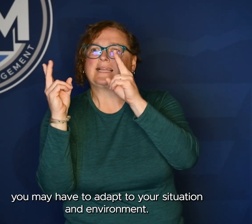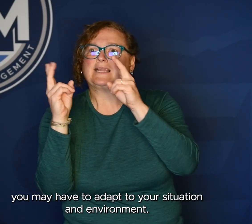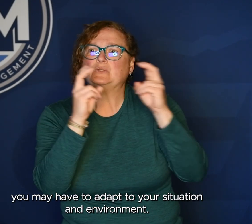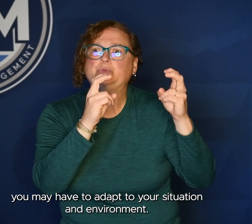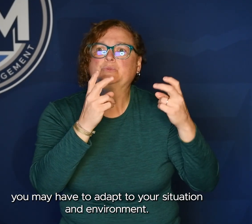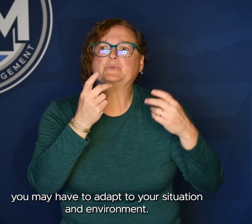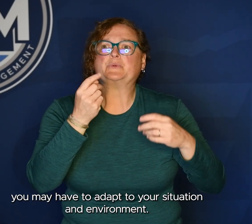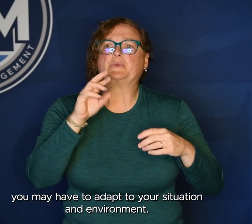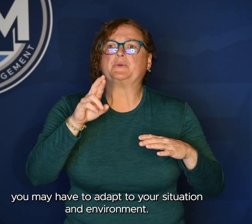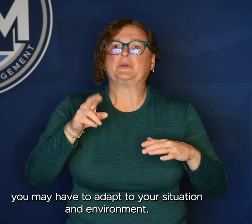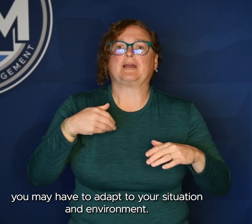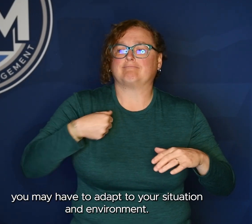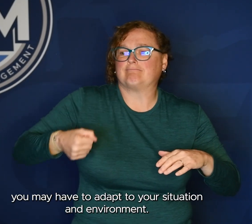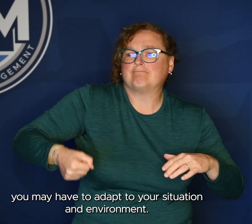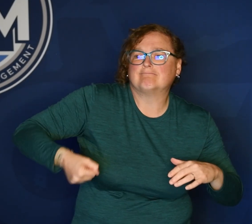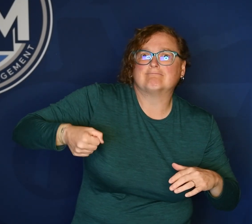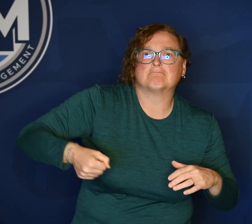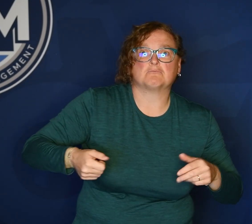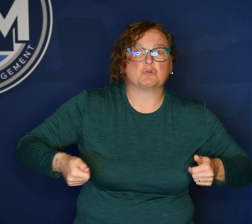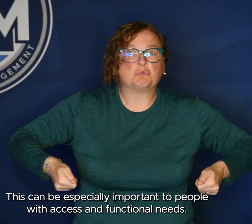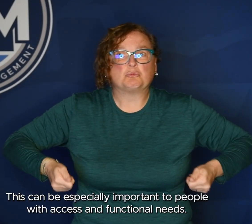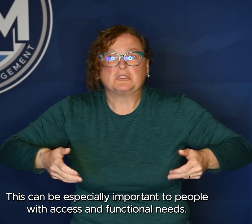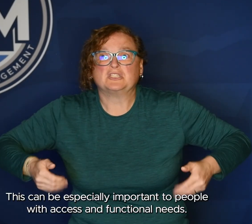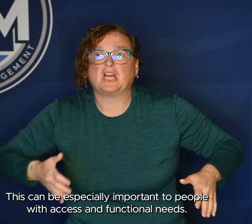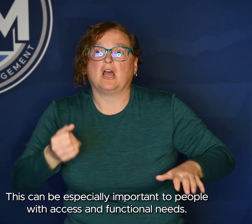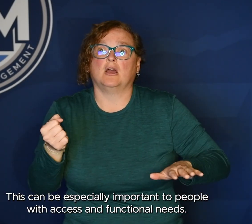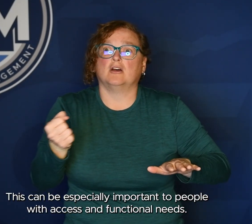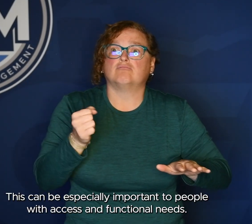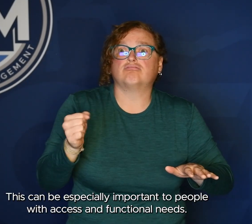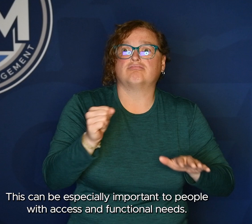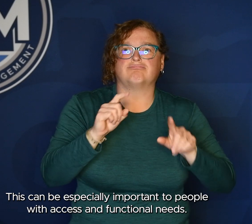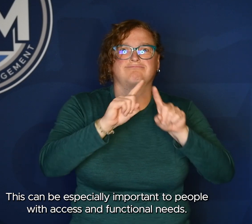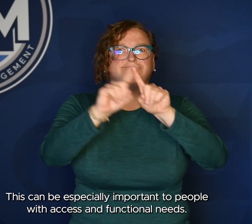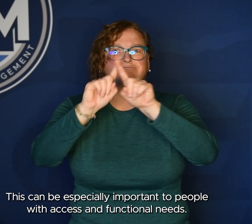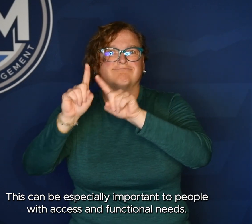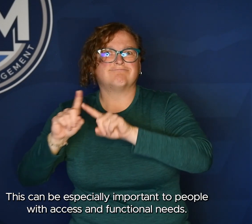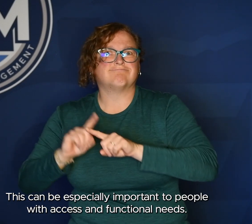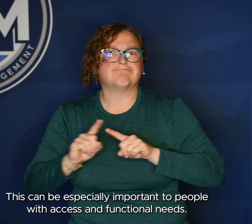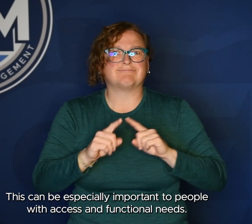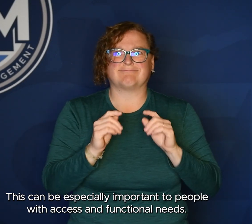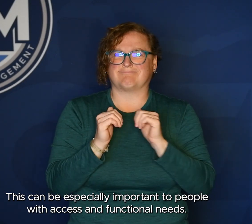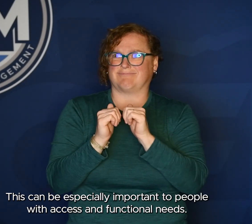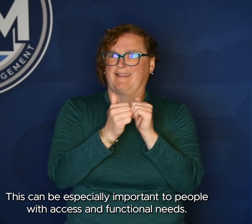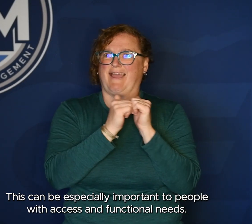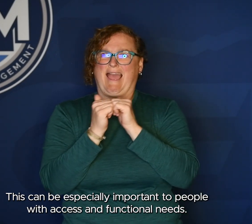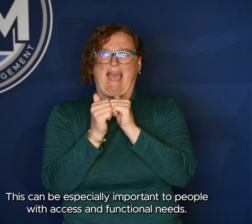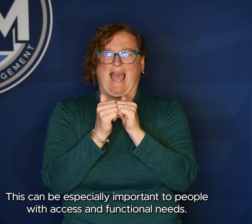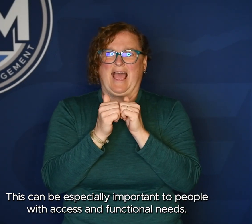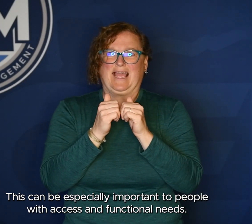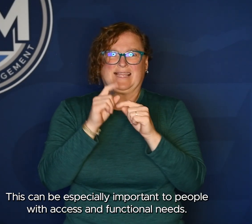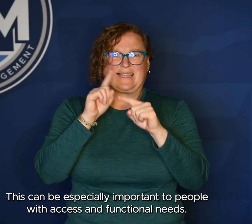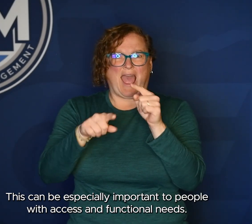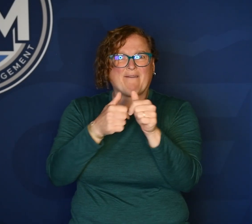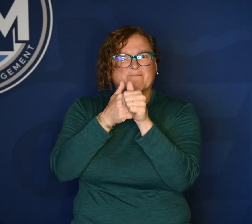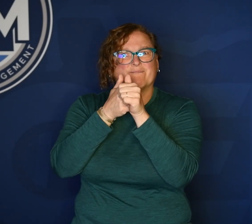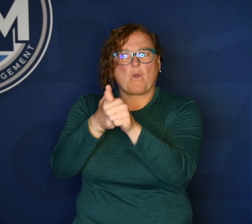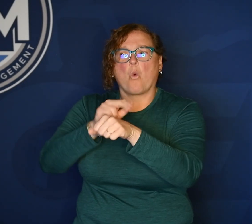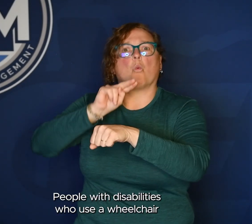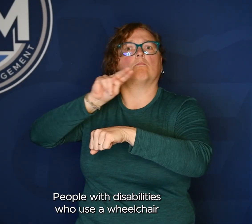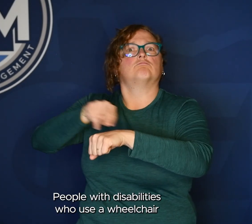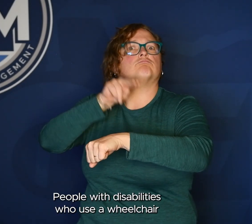to your situation and environment. This can be especially important to people with access and functional